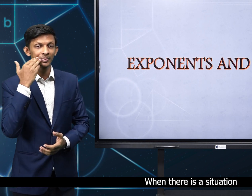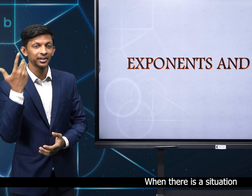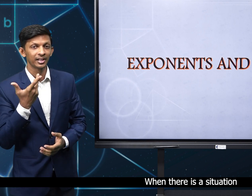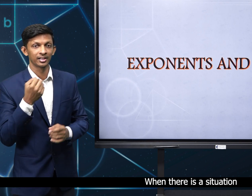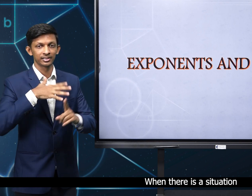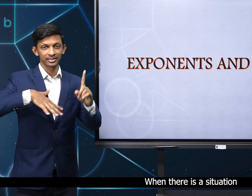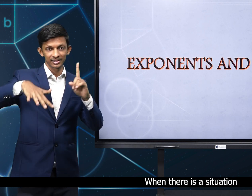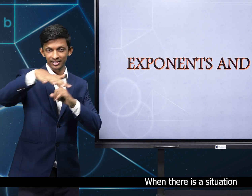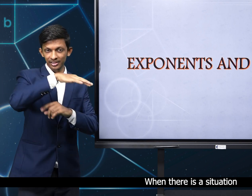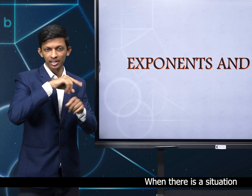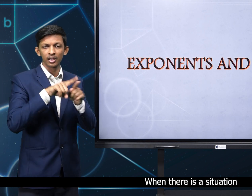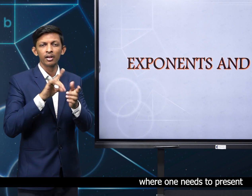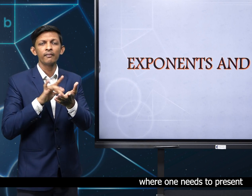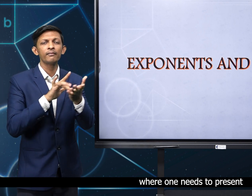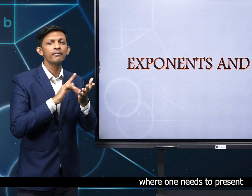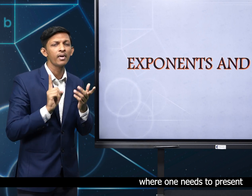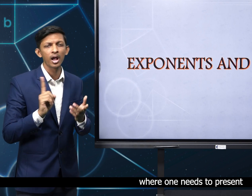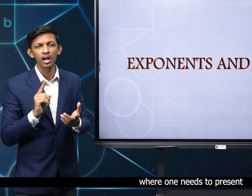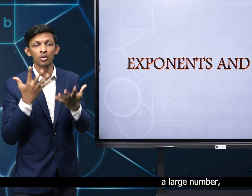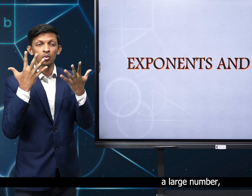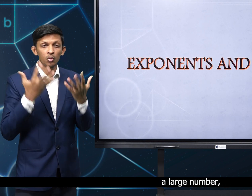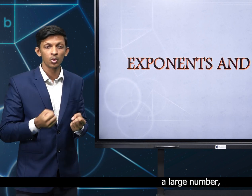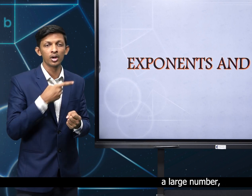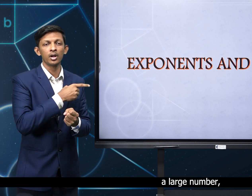When there is a situation where one needs to present a large number,